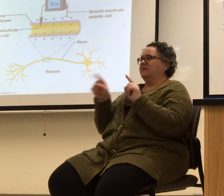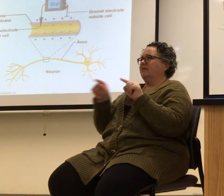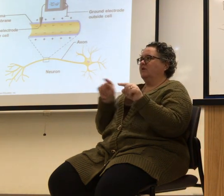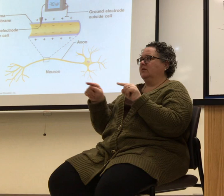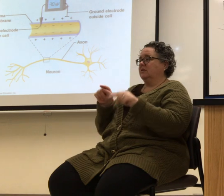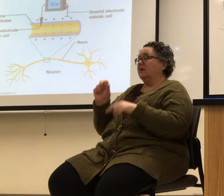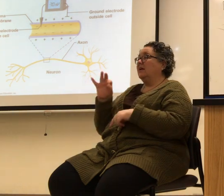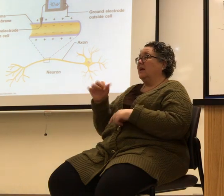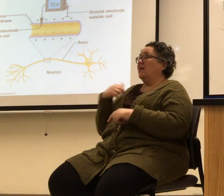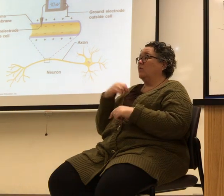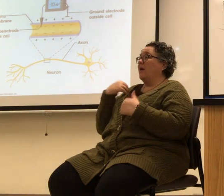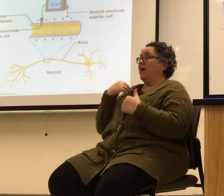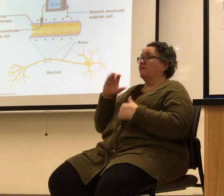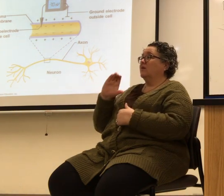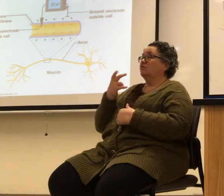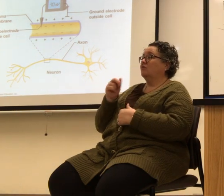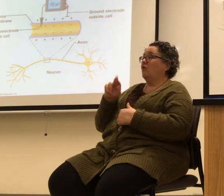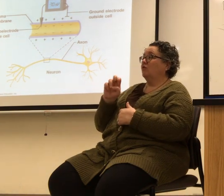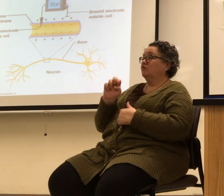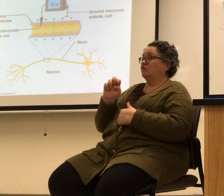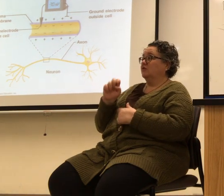Whenever you have a charge difference,